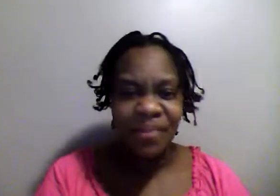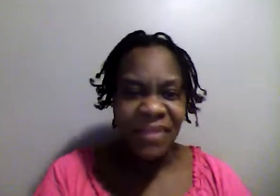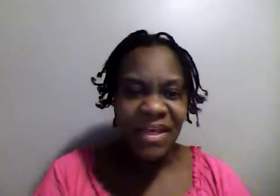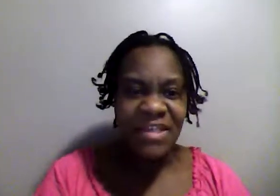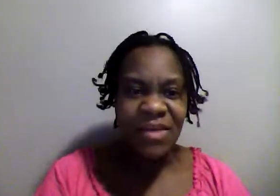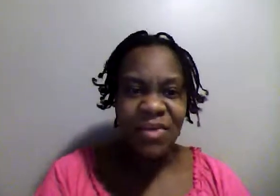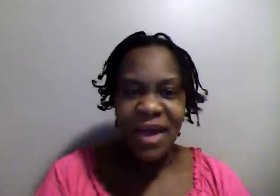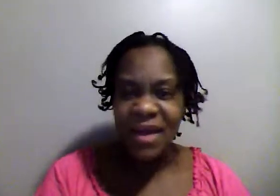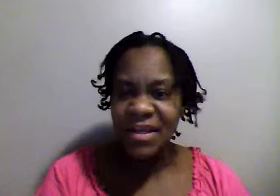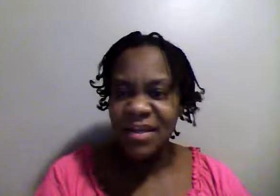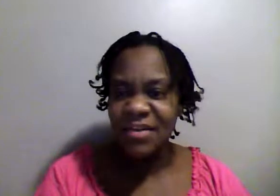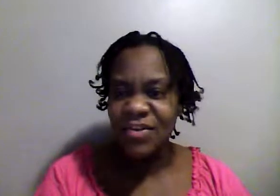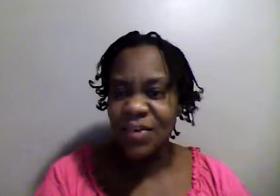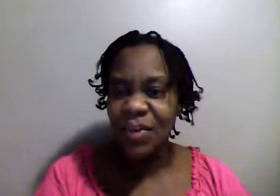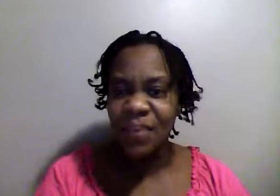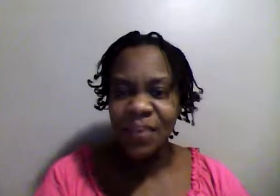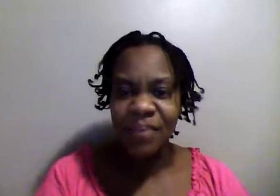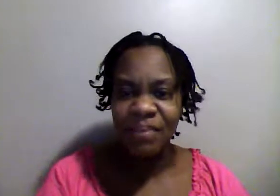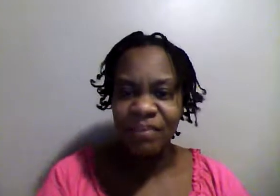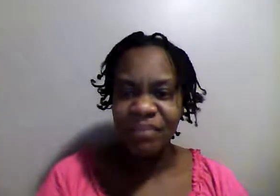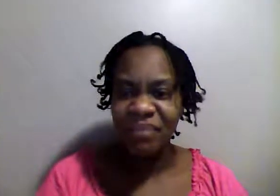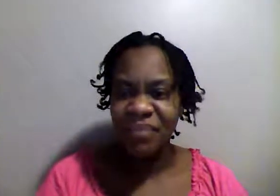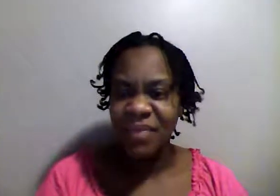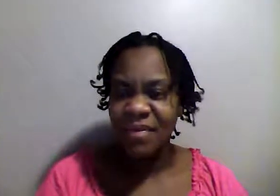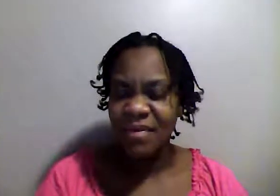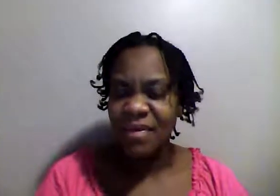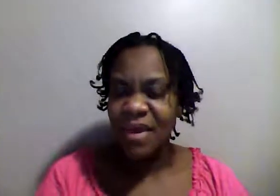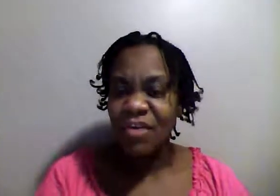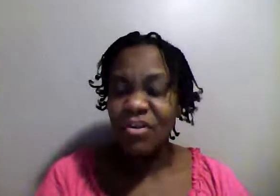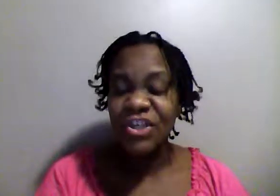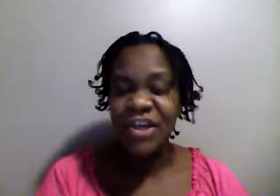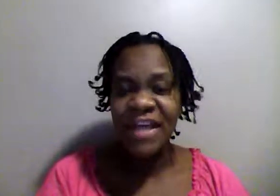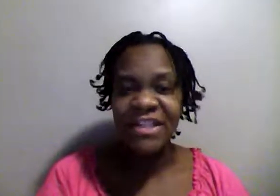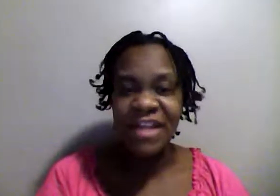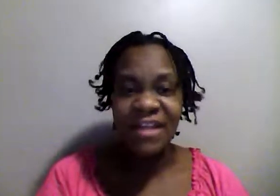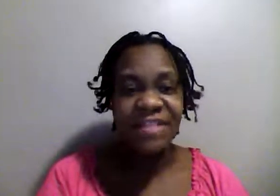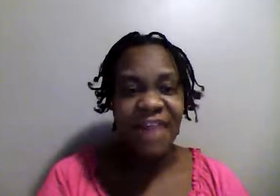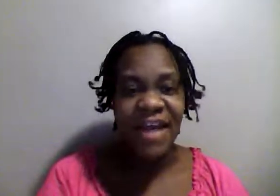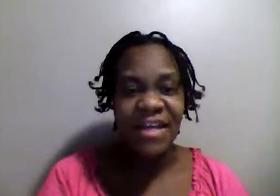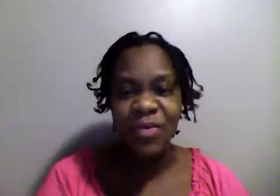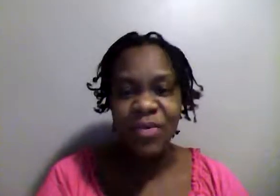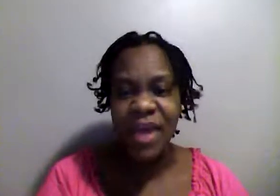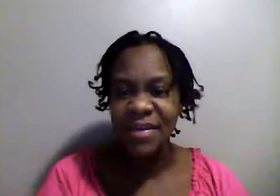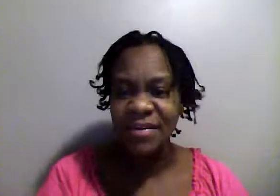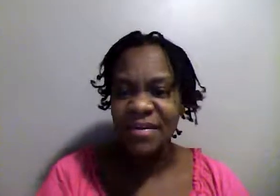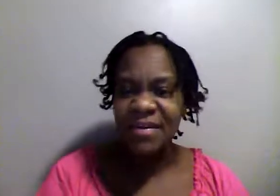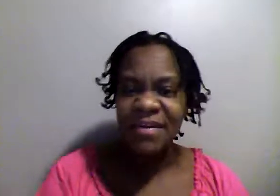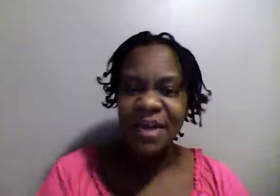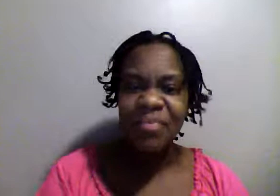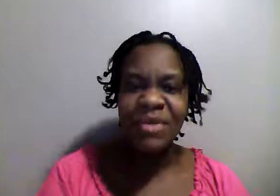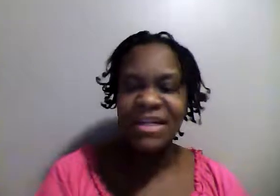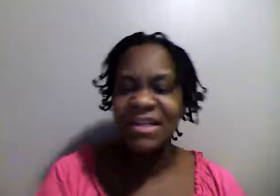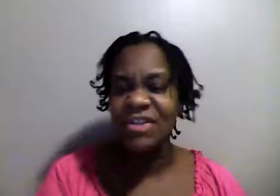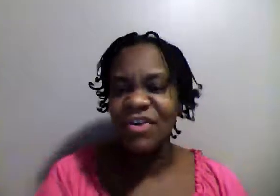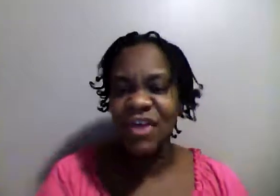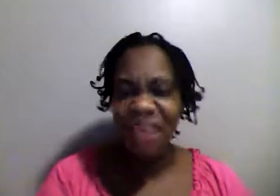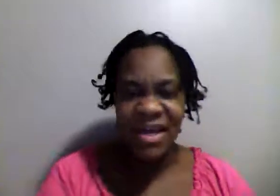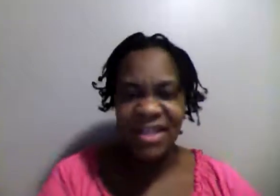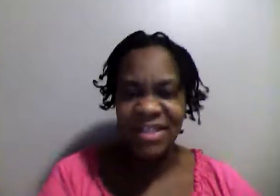it's a good idea to crush your eggshell as fine as you can and put it in the soil, because